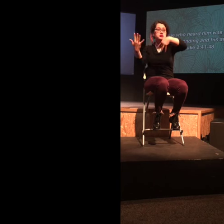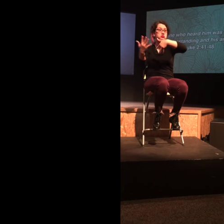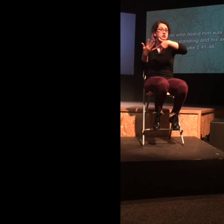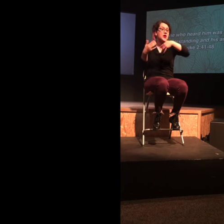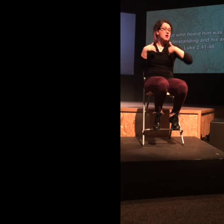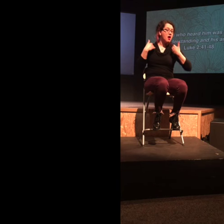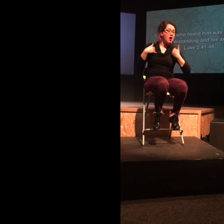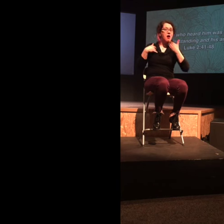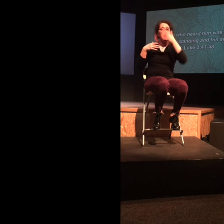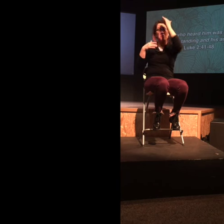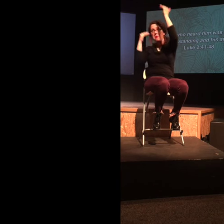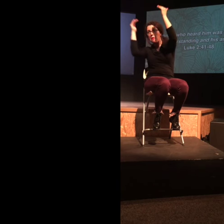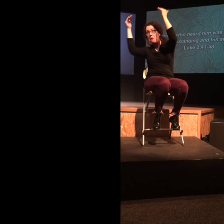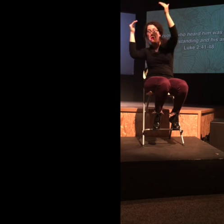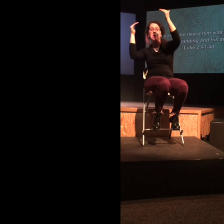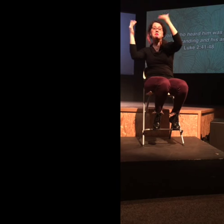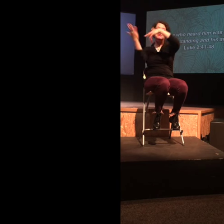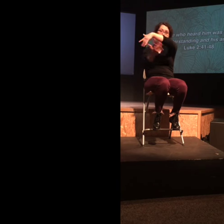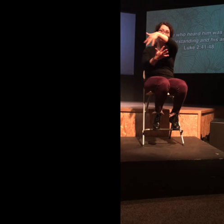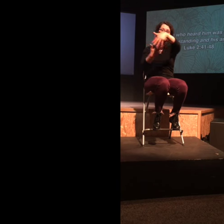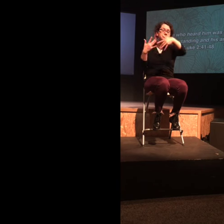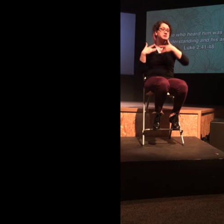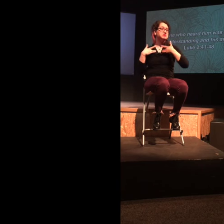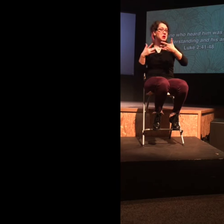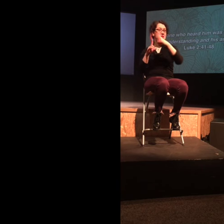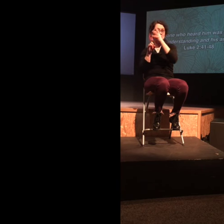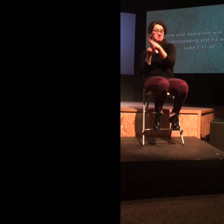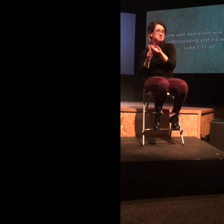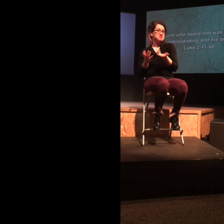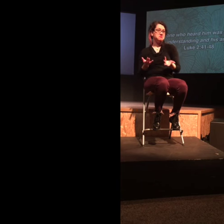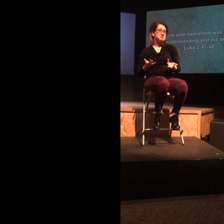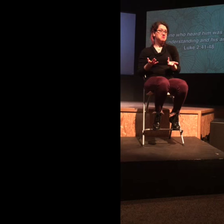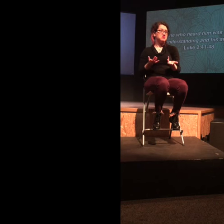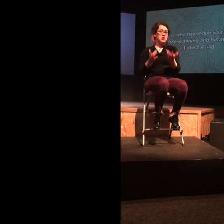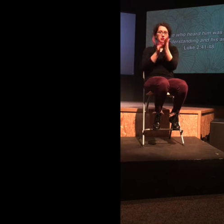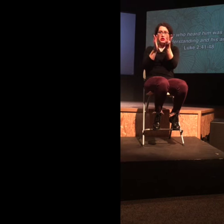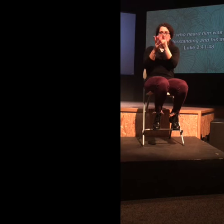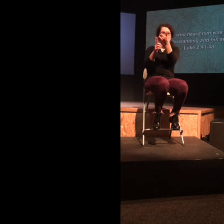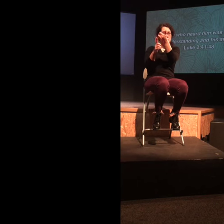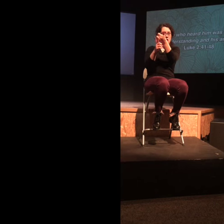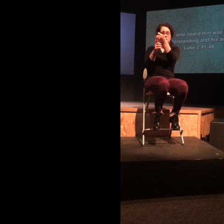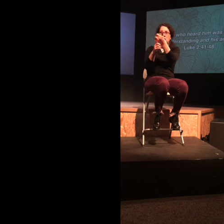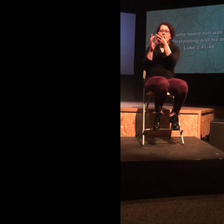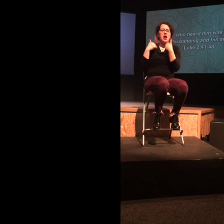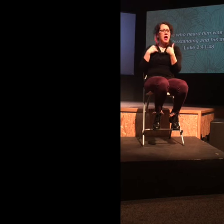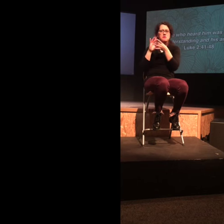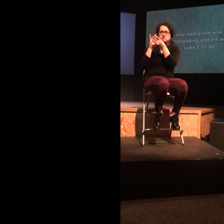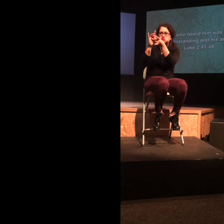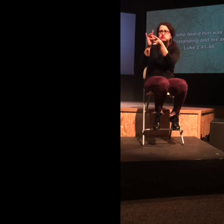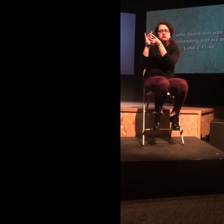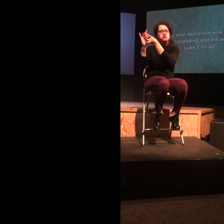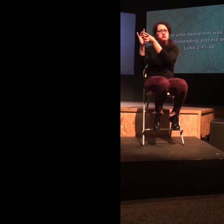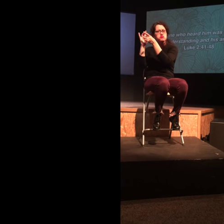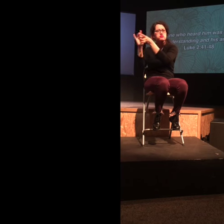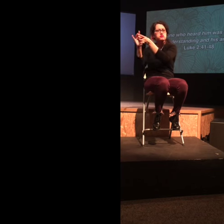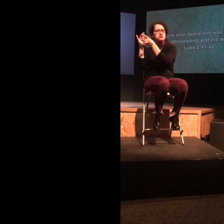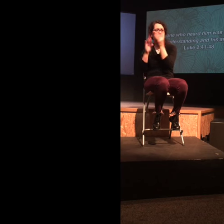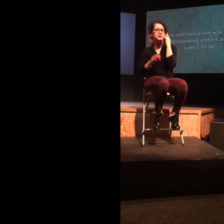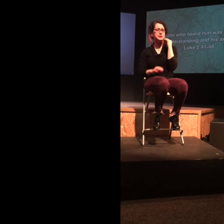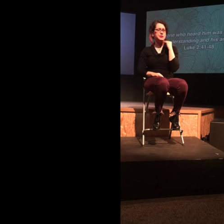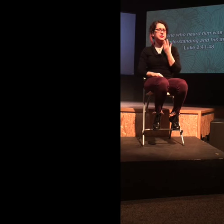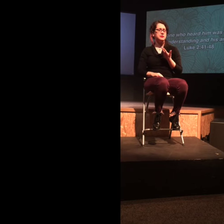other. This is fascinating that Jesus himself had these types of deep relationships or